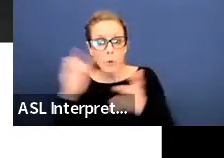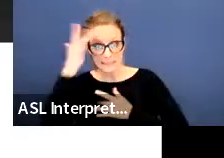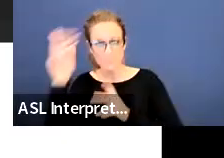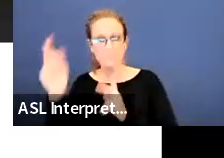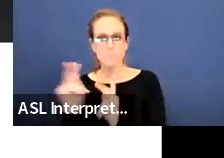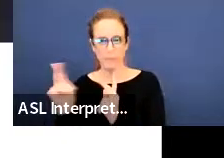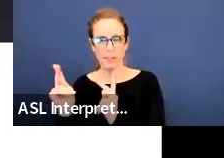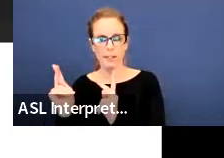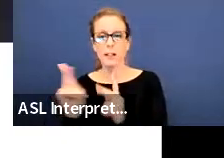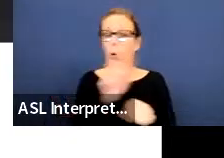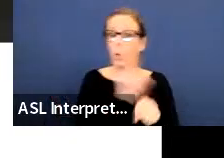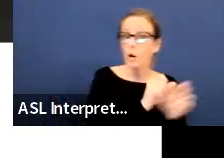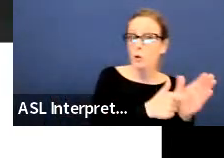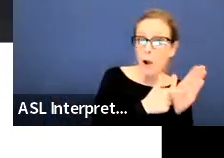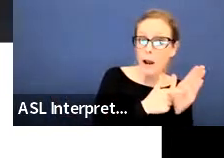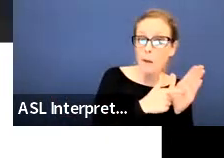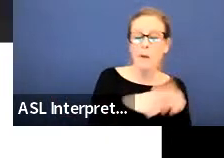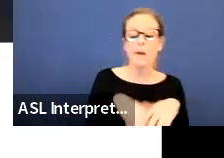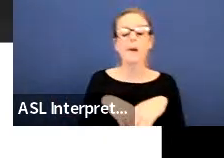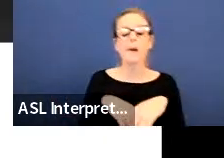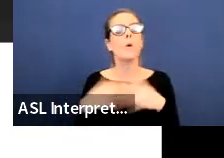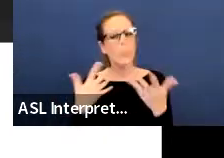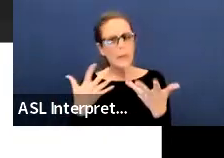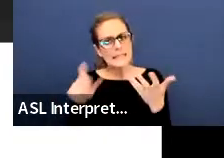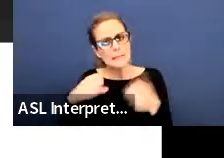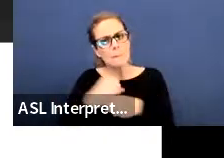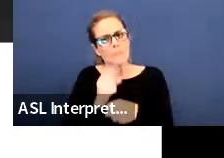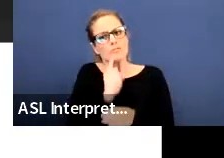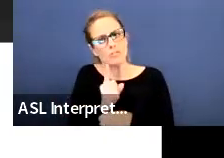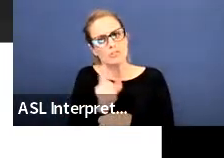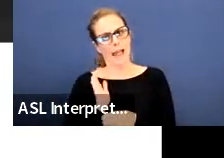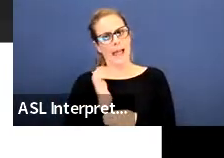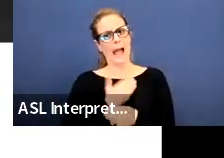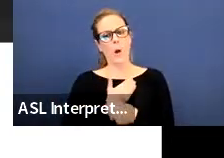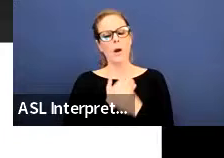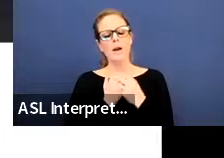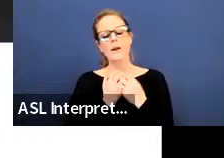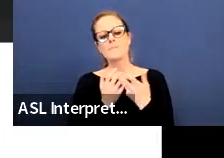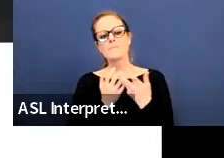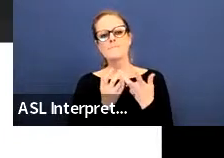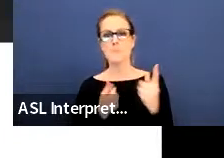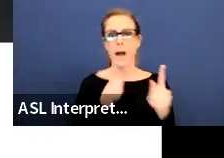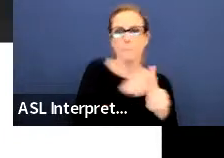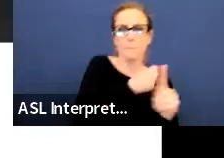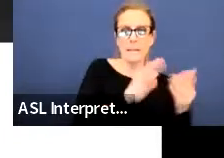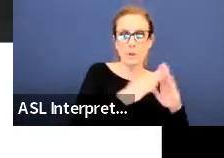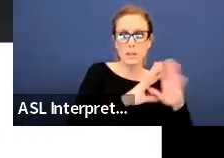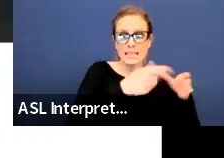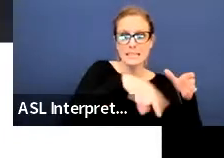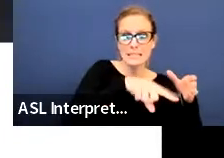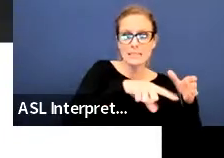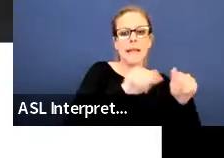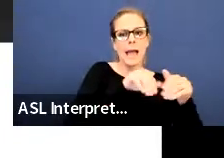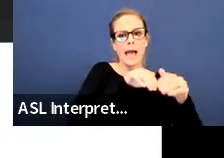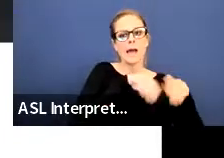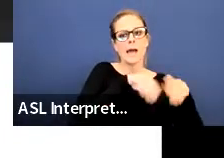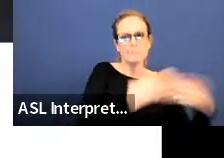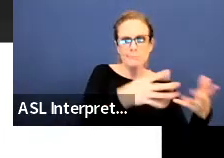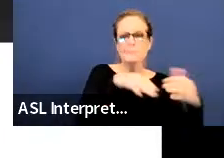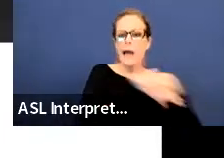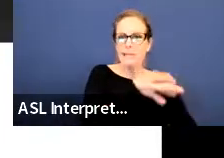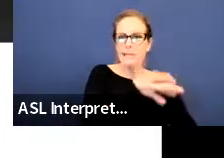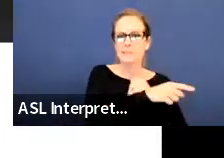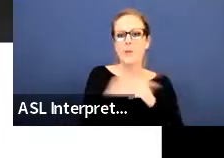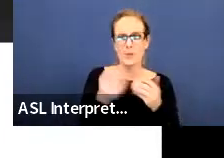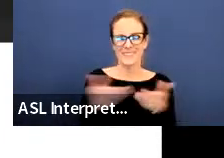work requirements, we need to make sure that our most impacted communities can access those things. And I